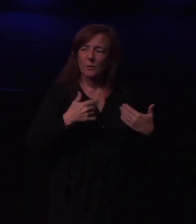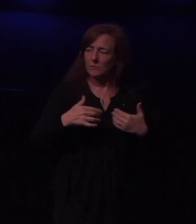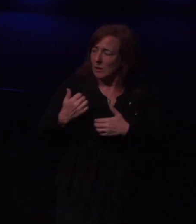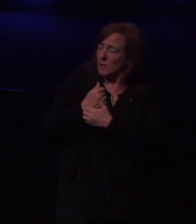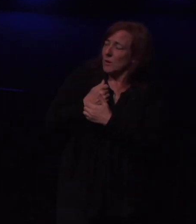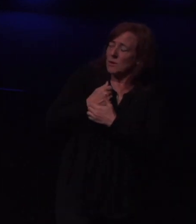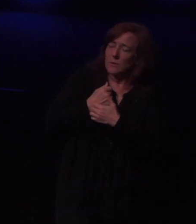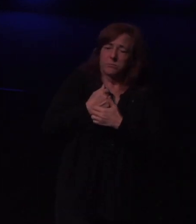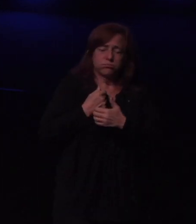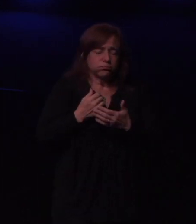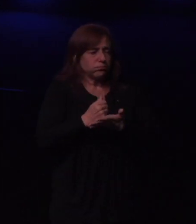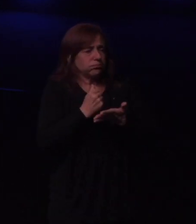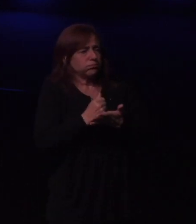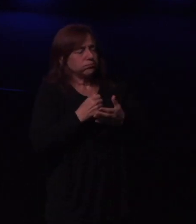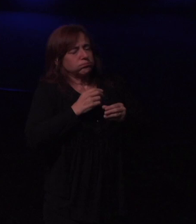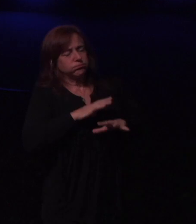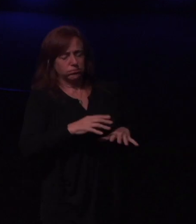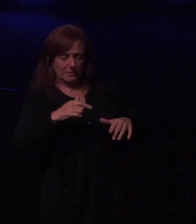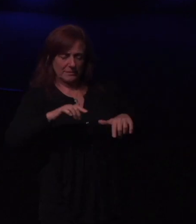through some stuff.